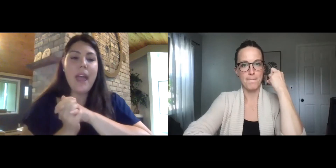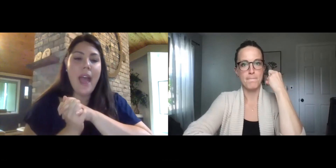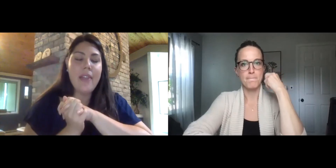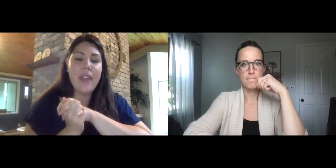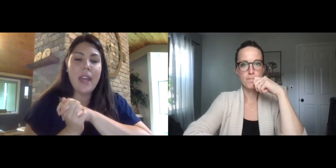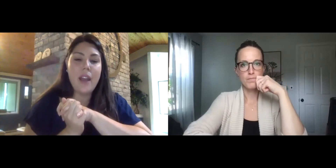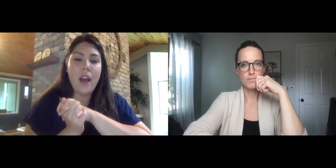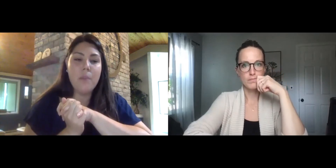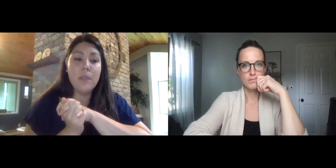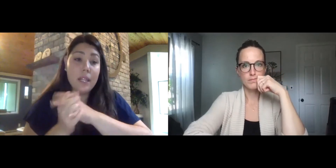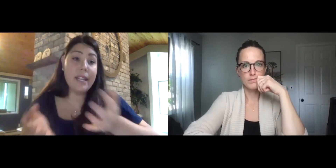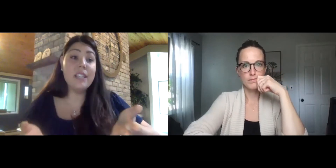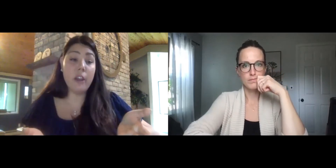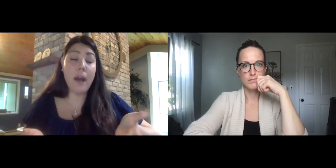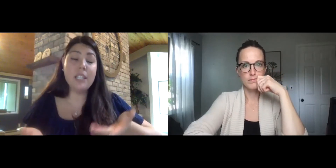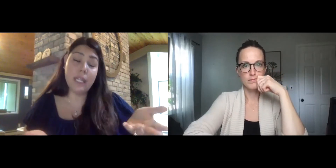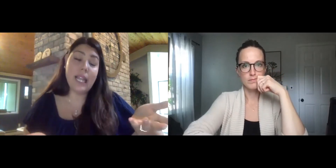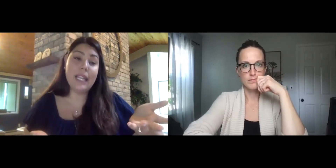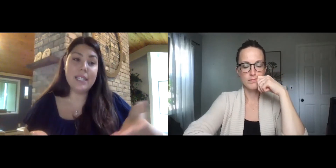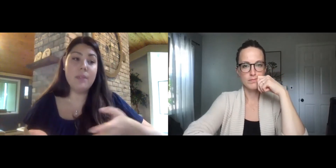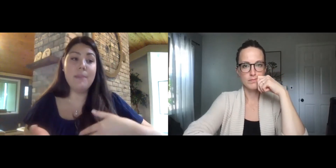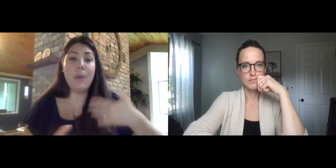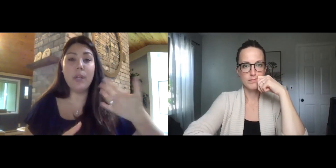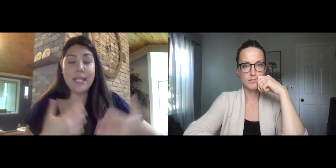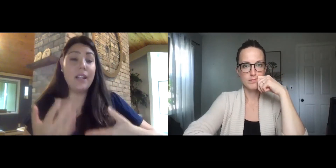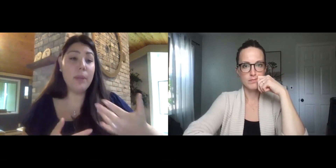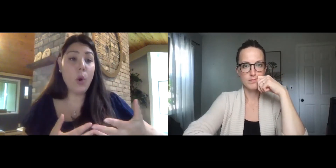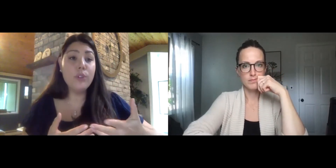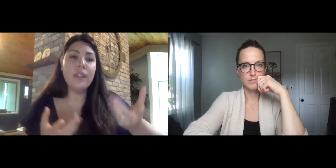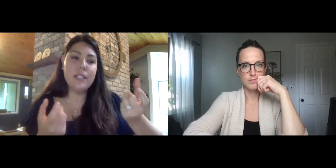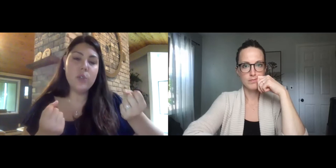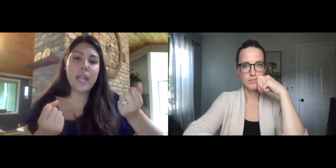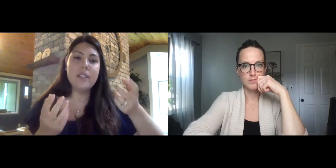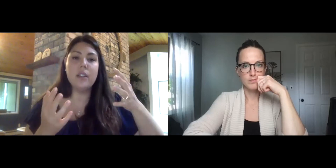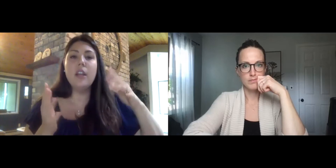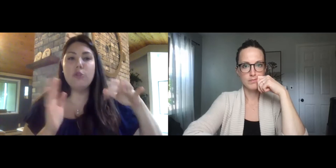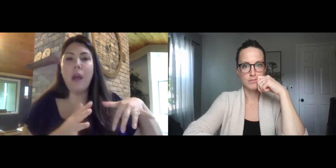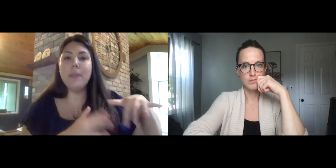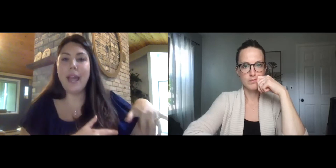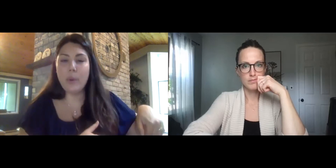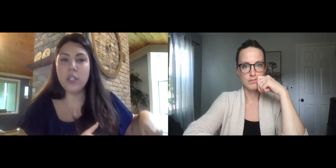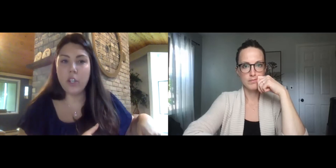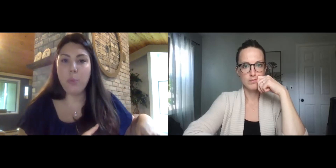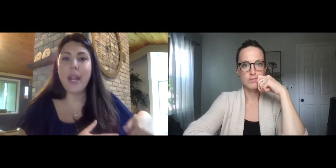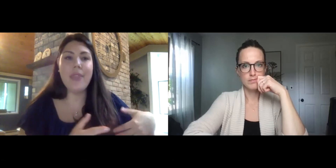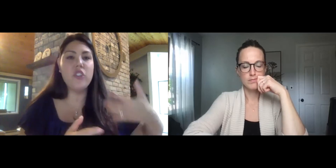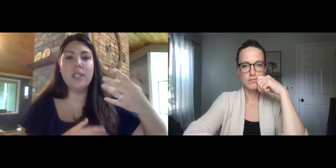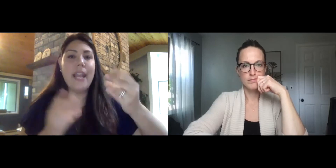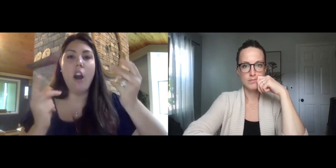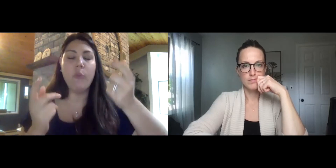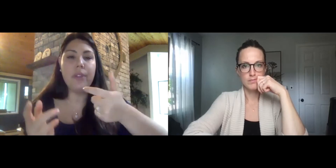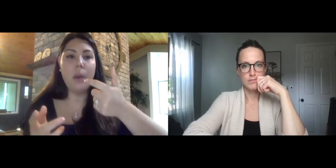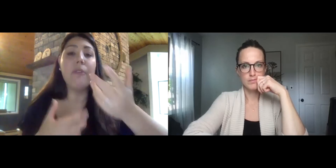gap. And then it is very possible and likely sometimes that when kids get a little bit older, they do tend to drop the language a little bit and then